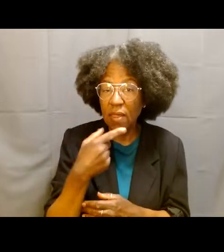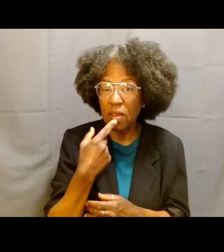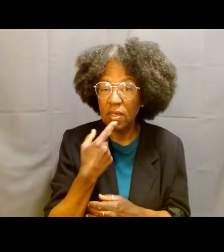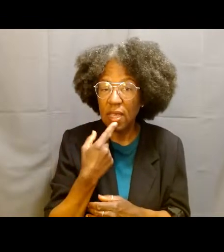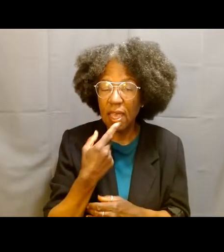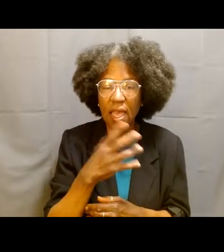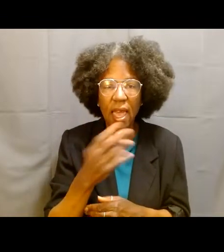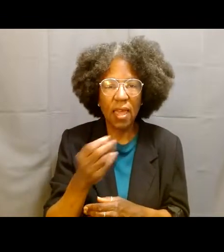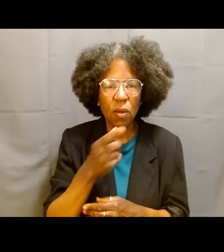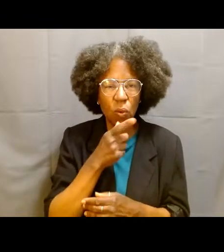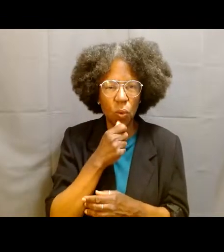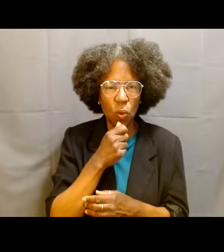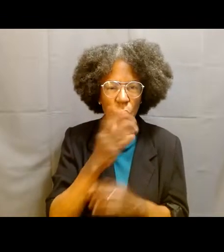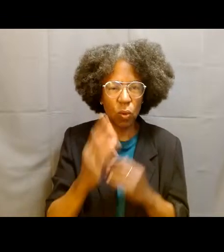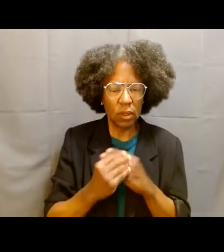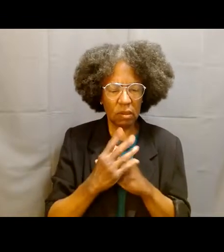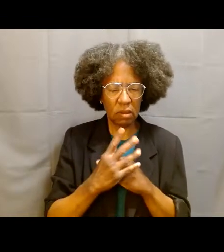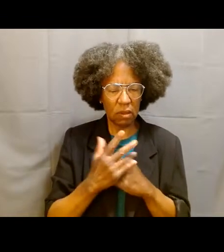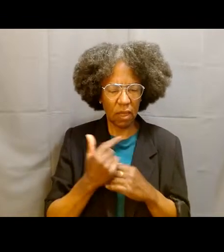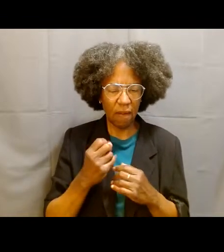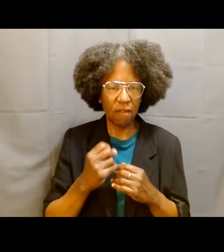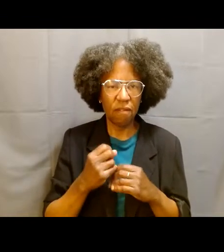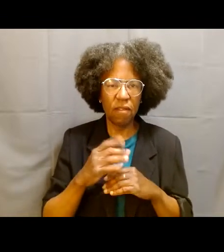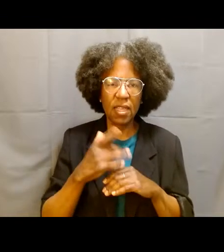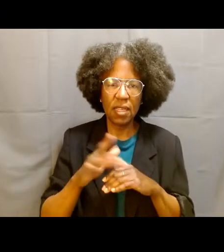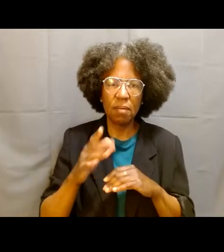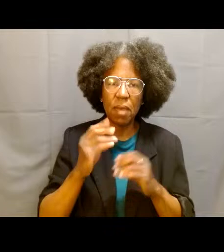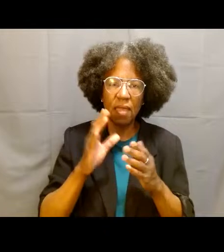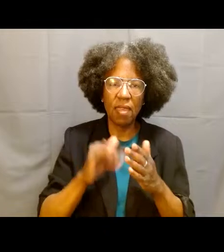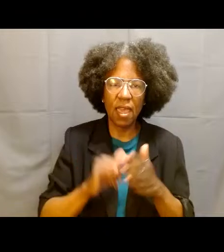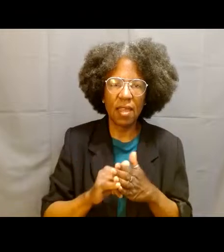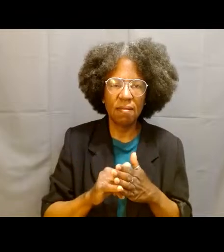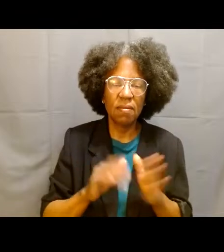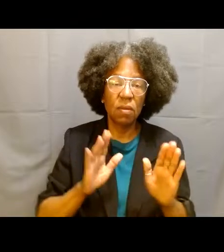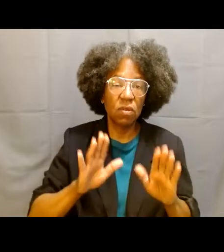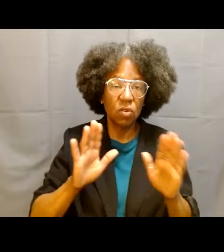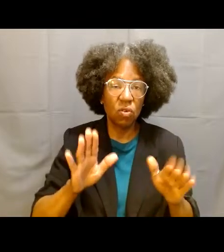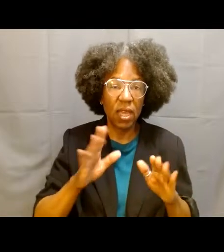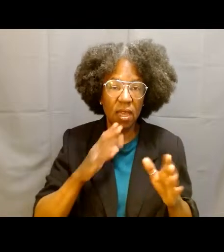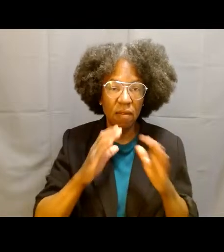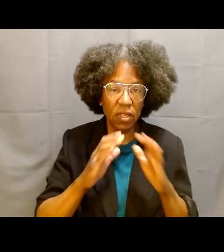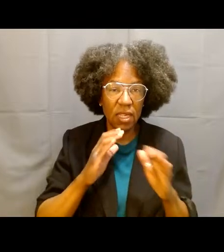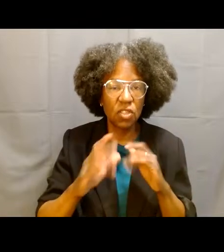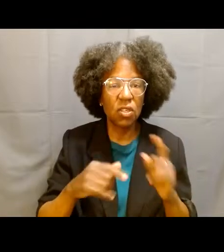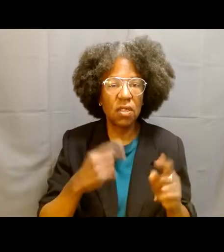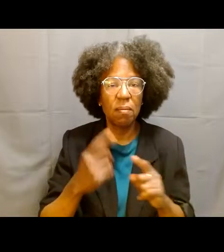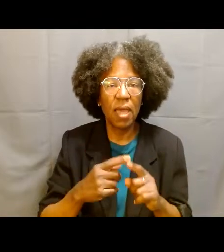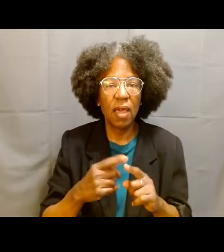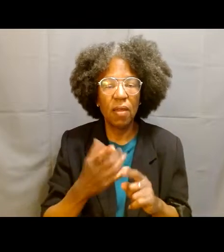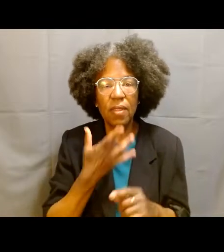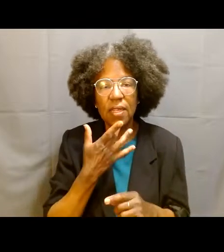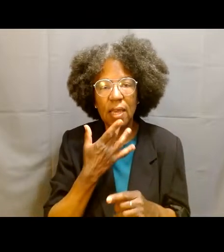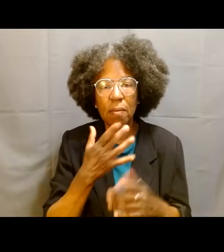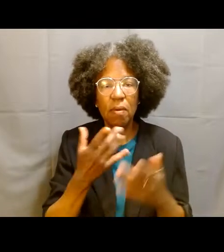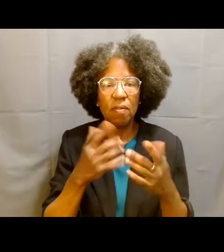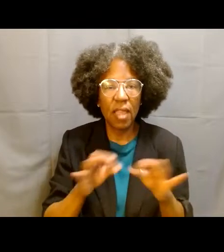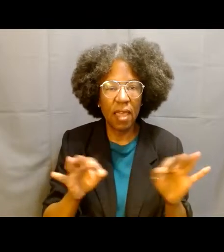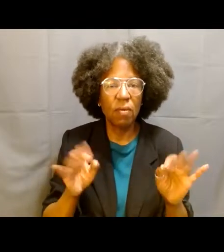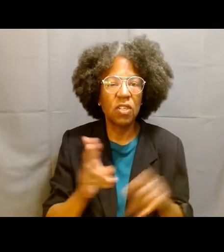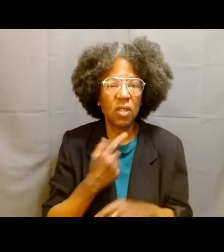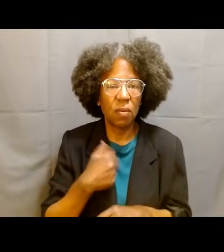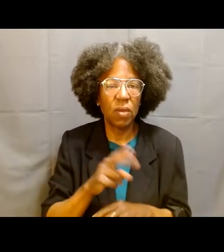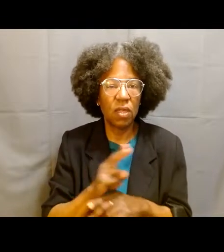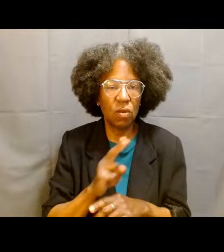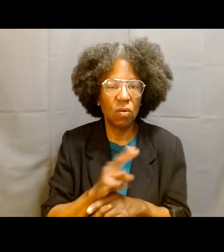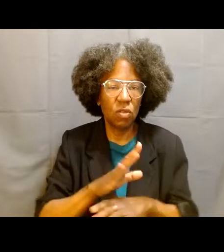affected by it. And so it was a really great conversation about the type of language that we use on campus.